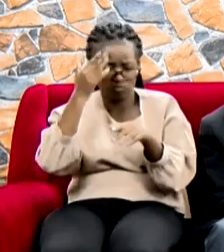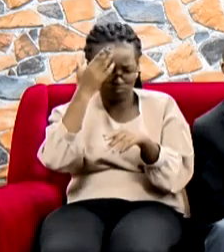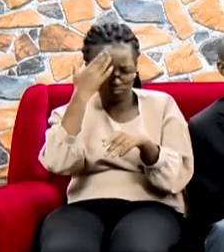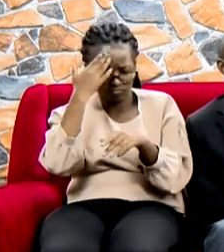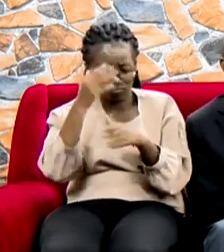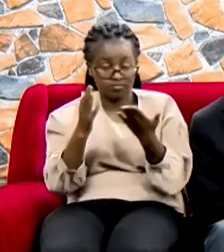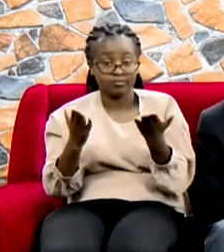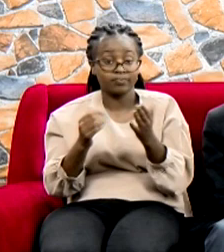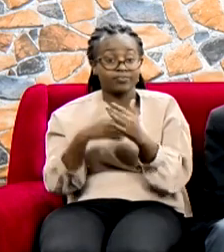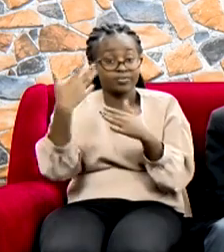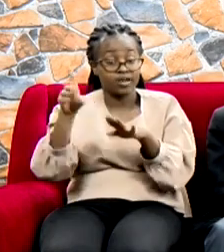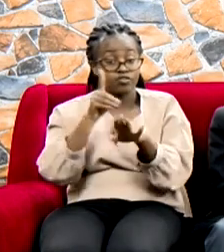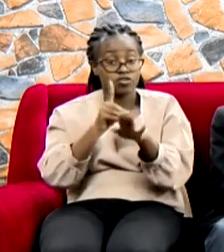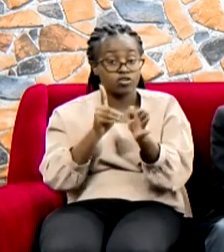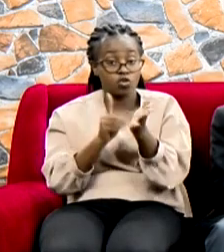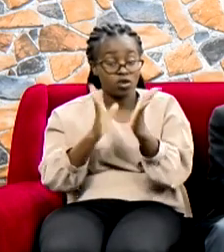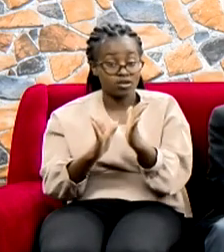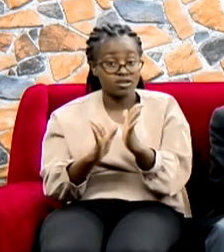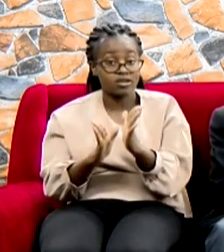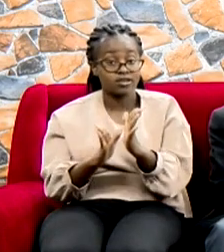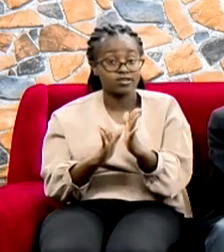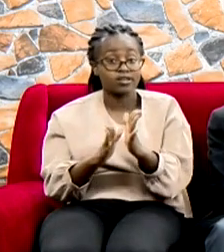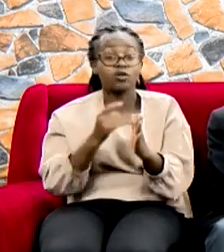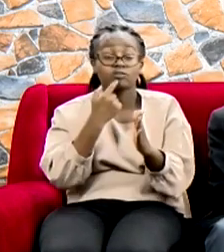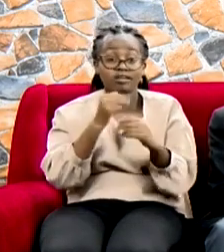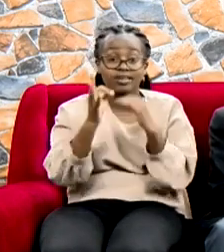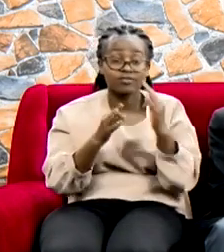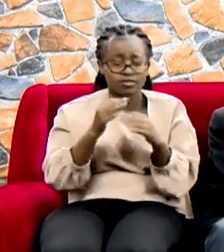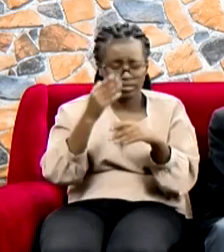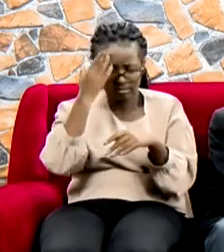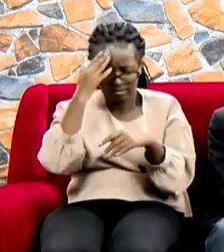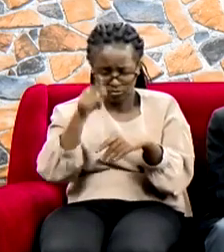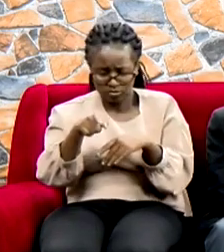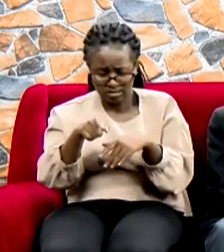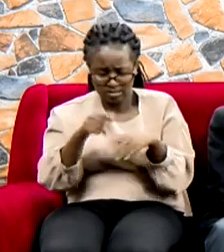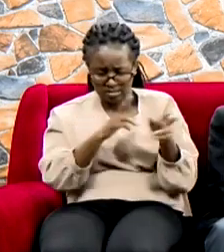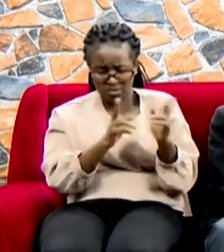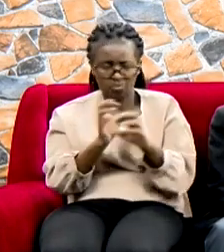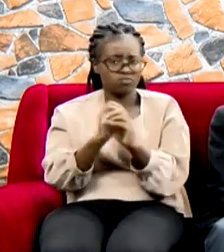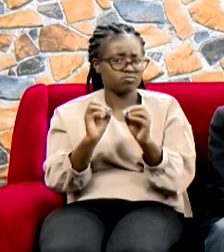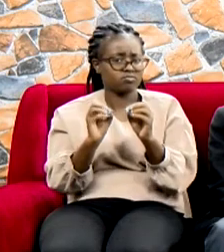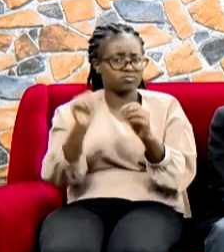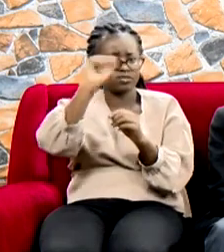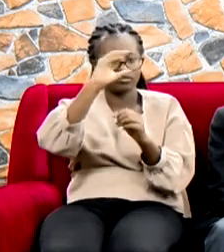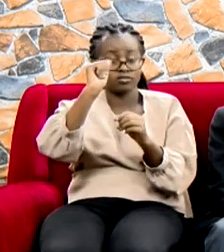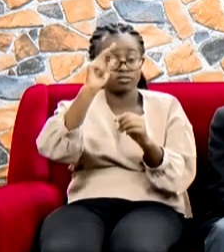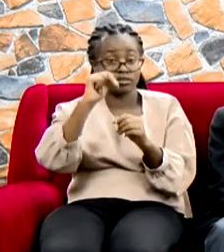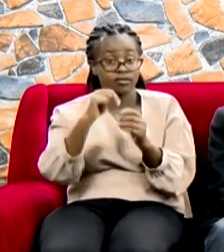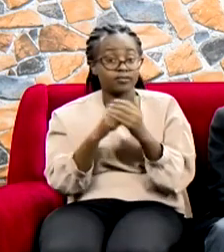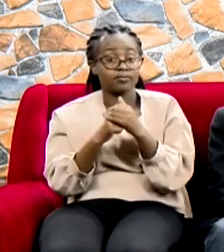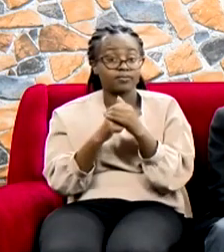No, every doctor should raise a red flag if you notice anything abnormal in the scan. Yeah,